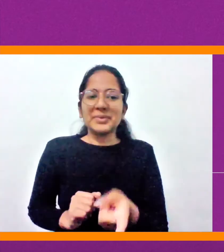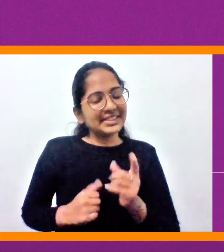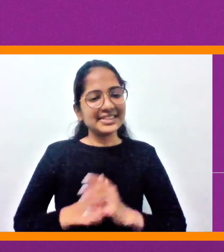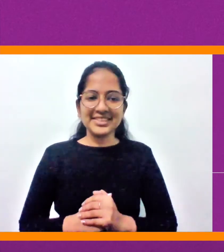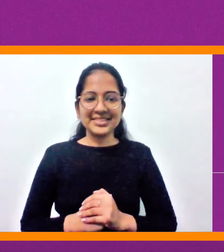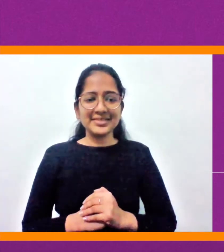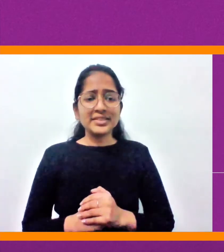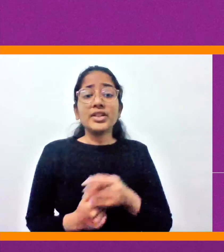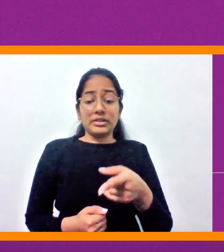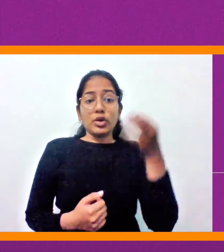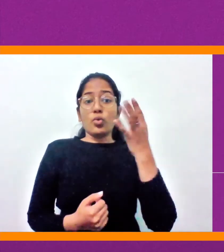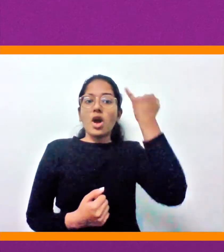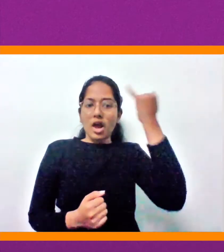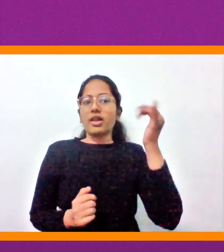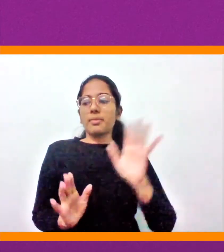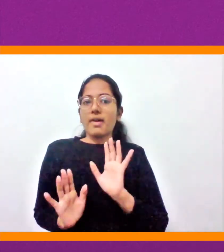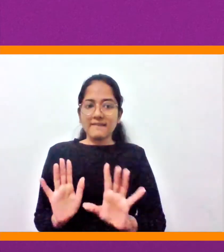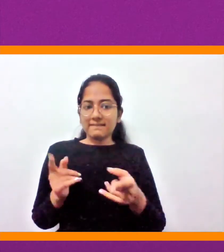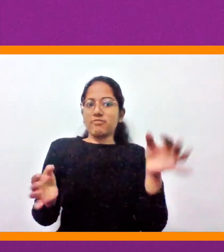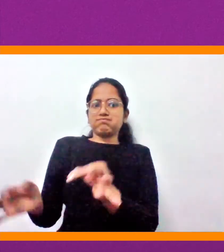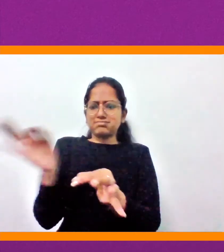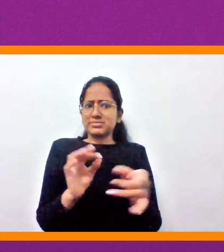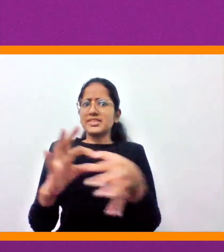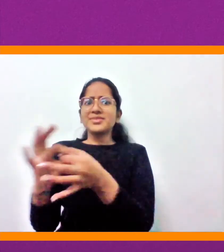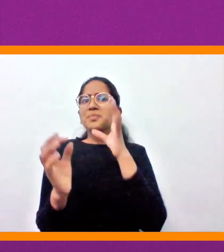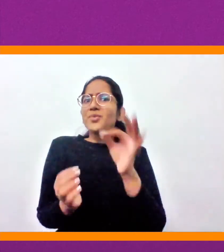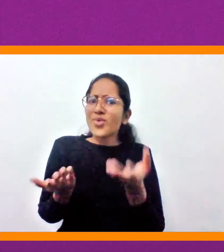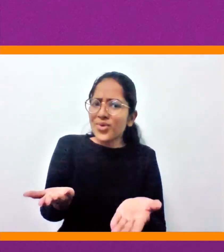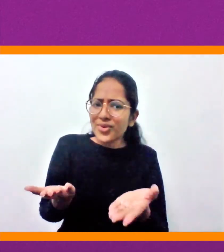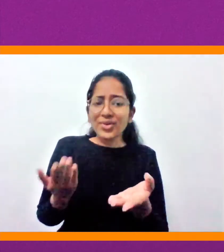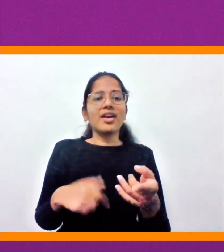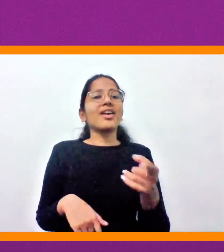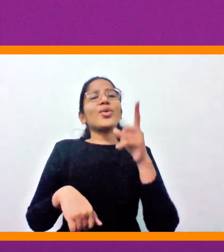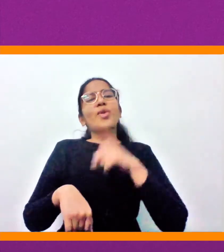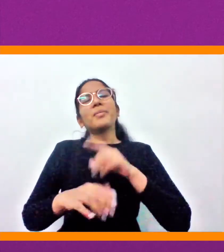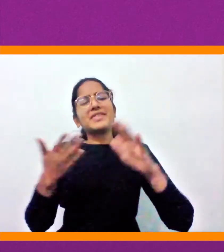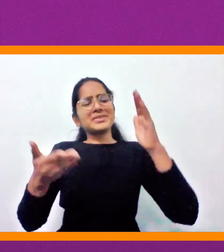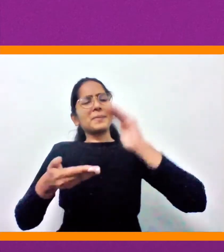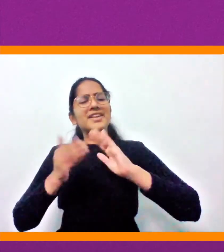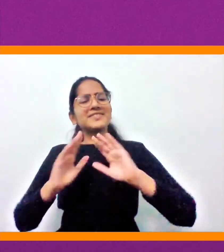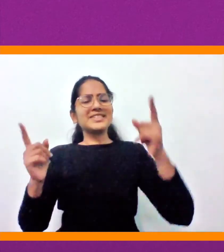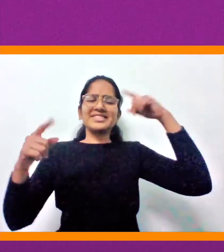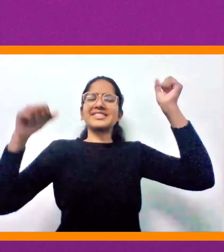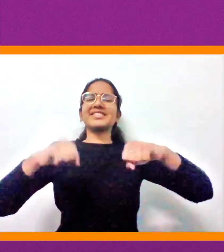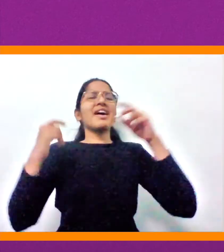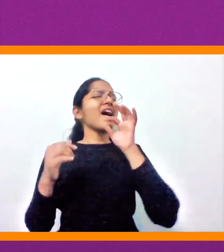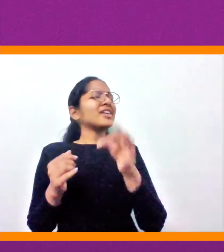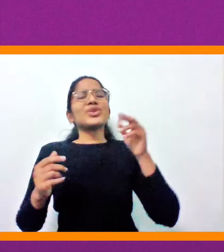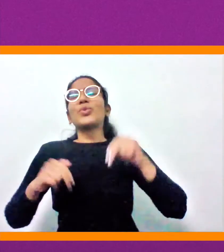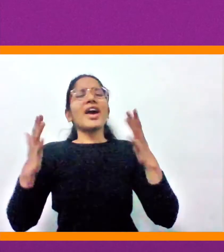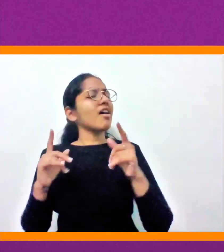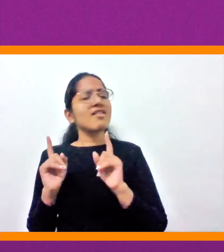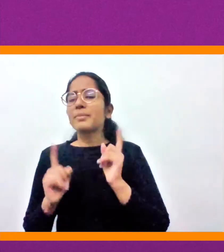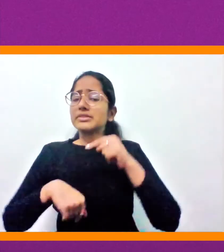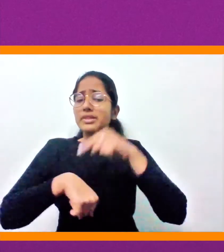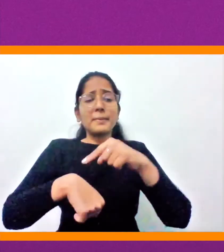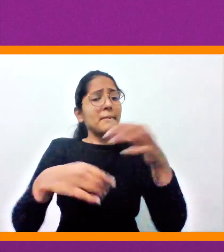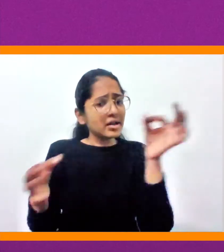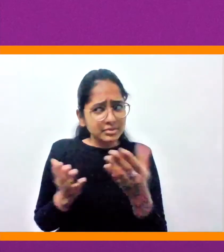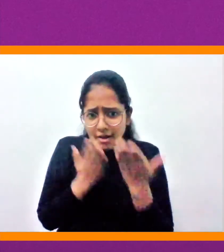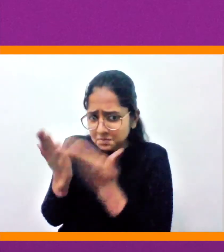no implies consent. There's also been some criticism around the affirmative consent standard. According to